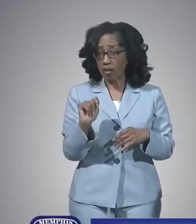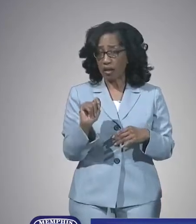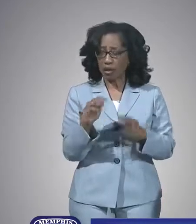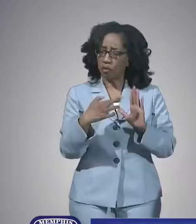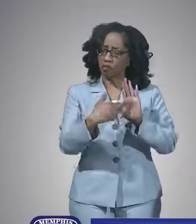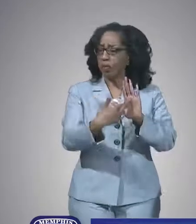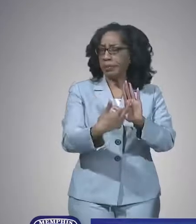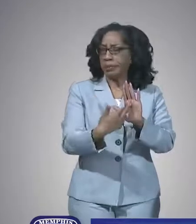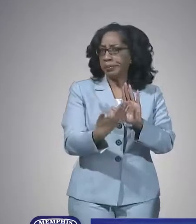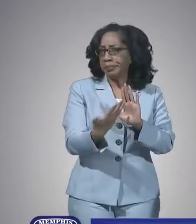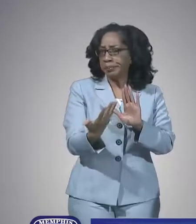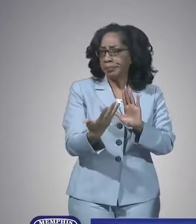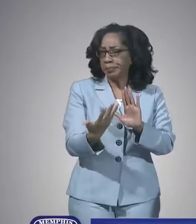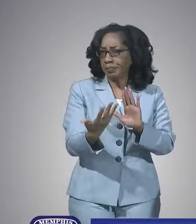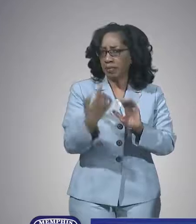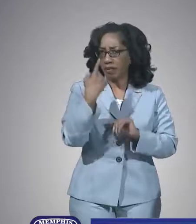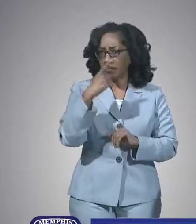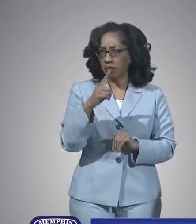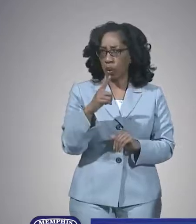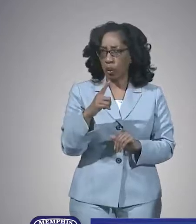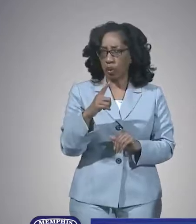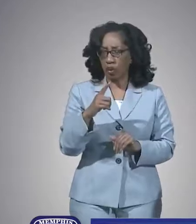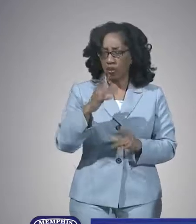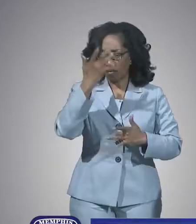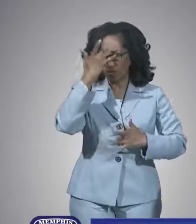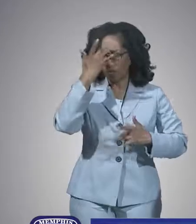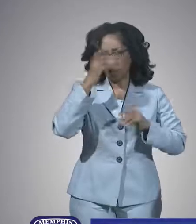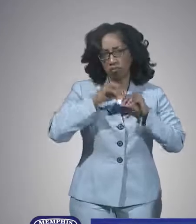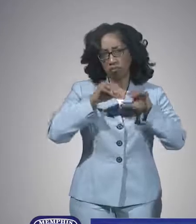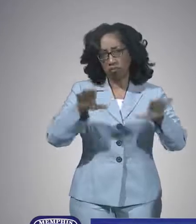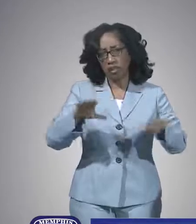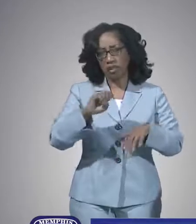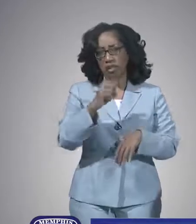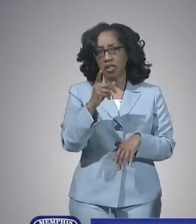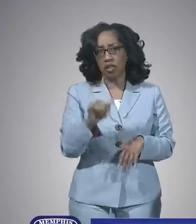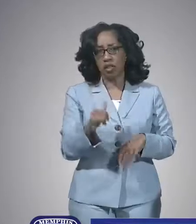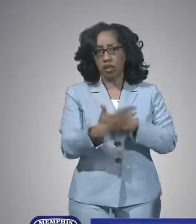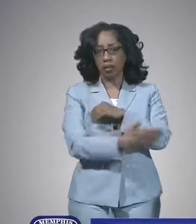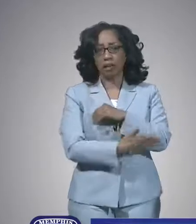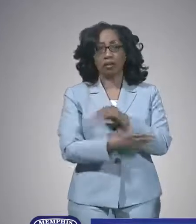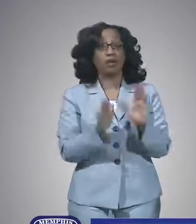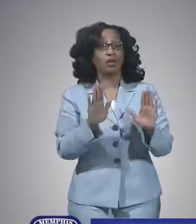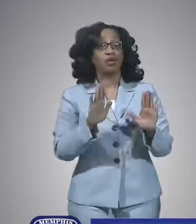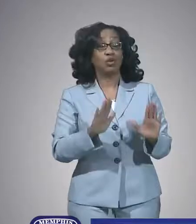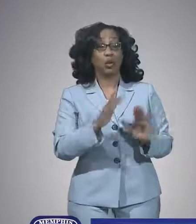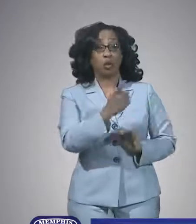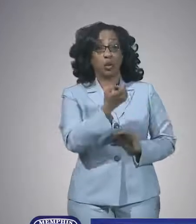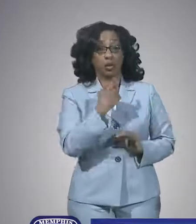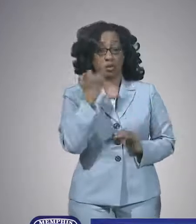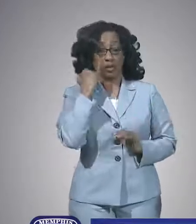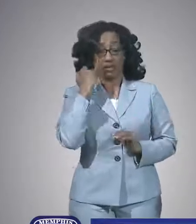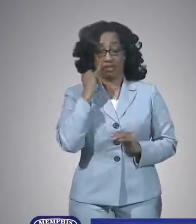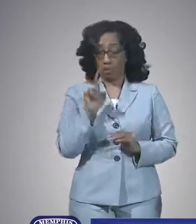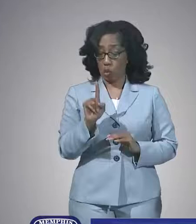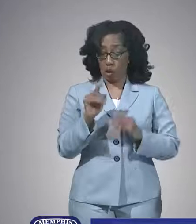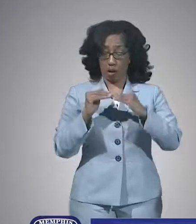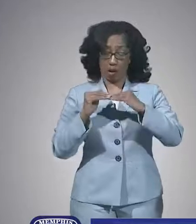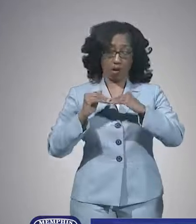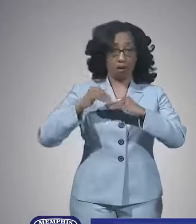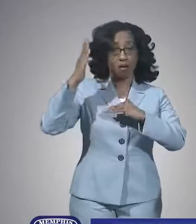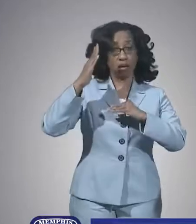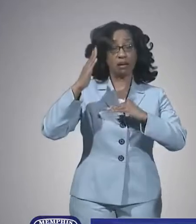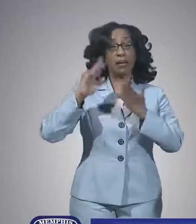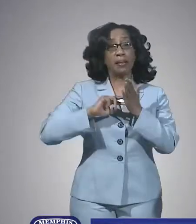represent as the state of the virus in Shelby County? Great question. So anything above 1 means